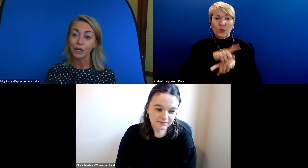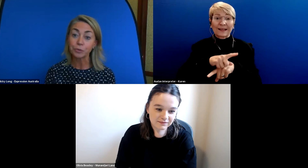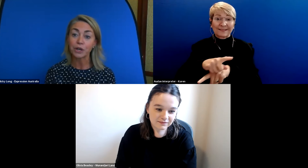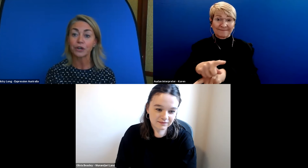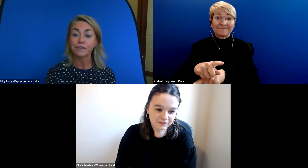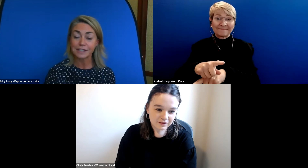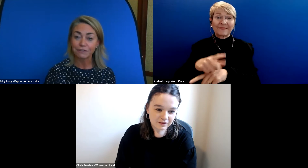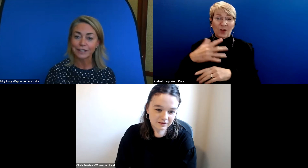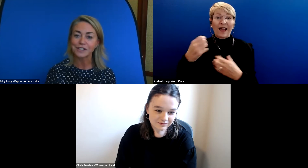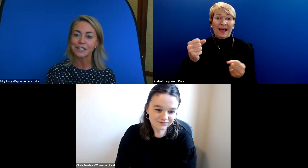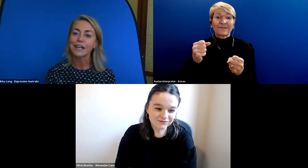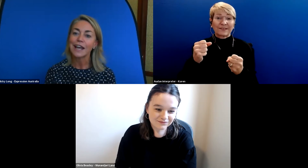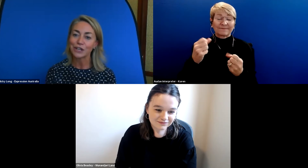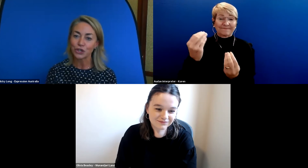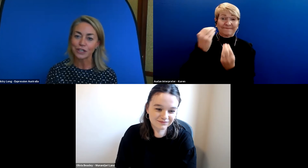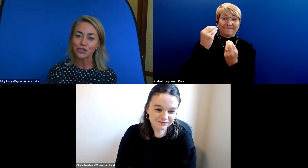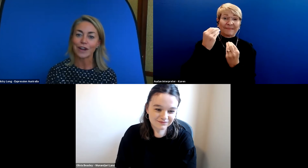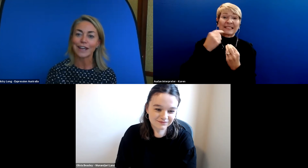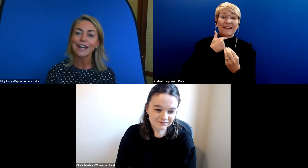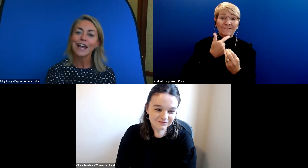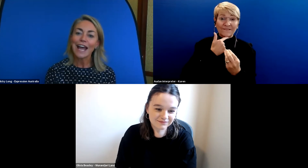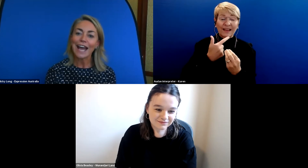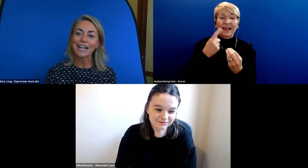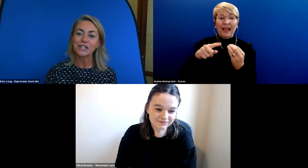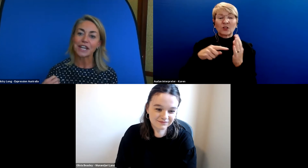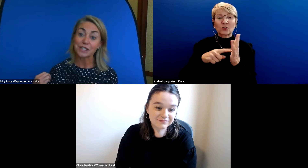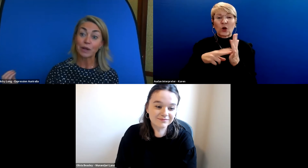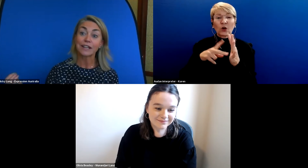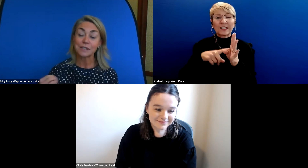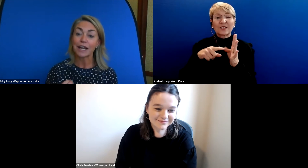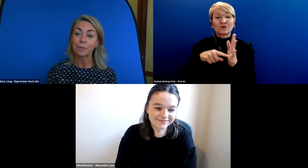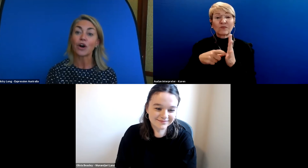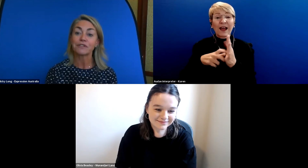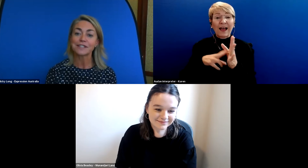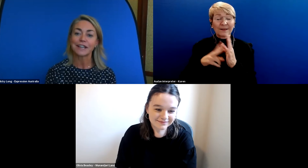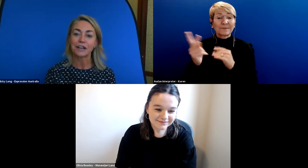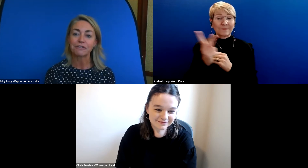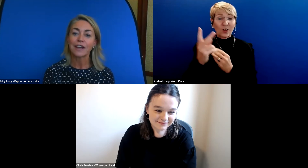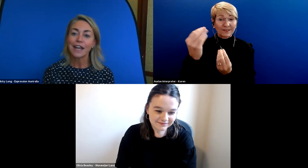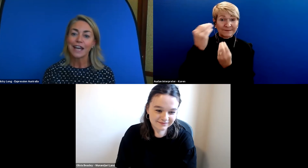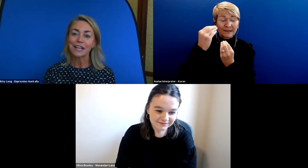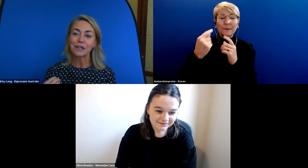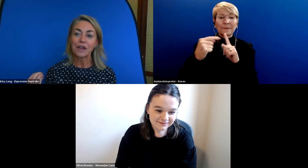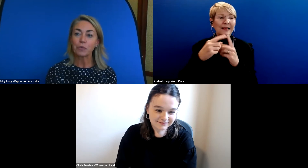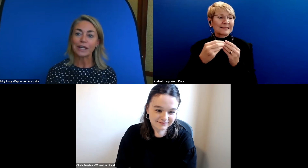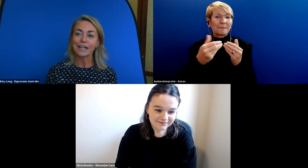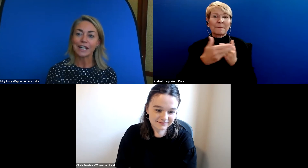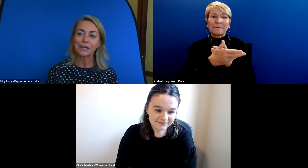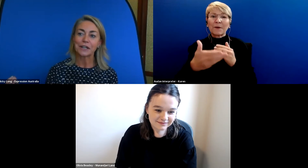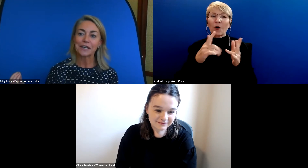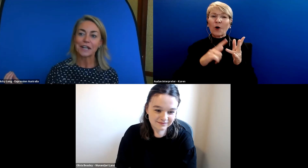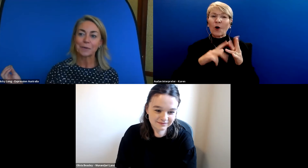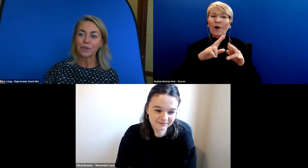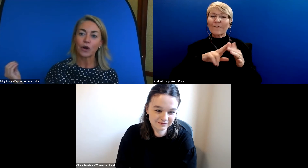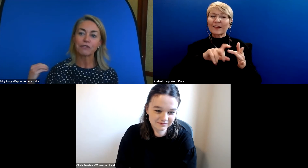the help of Steph Linda and Tony Tran, and as well as office staff. We